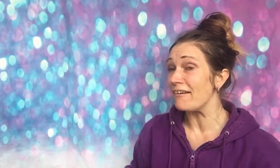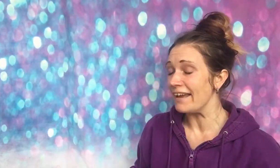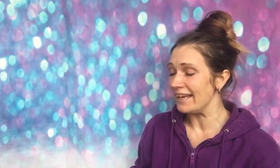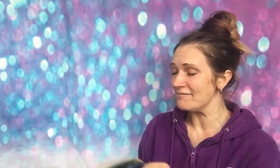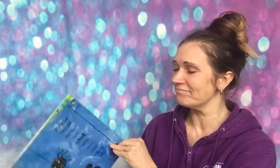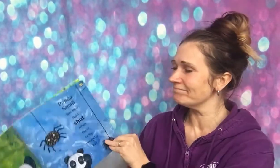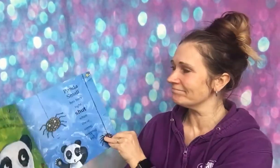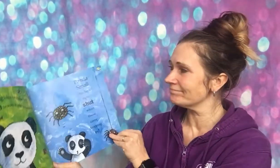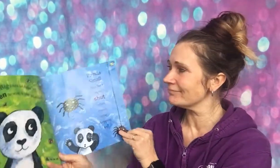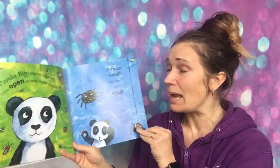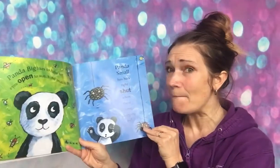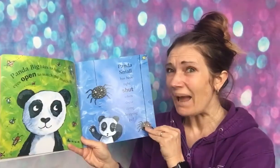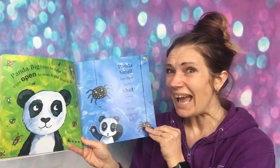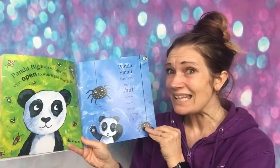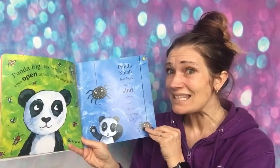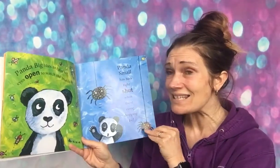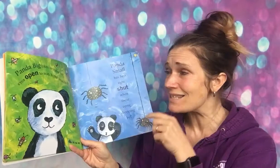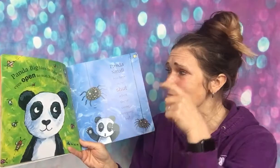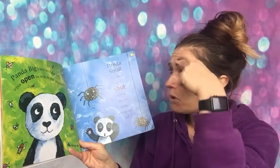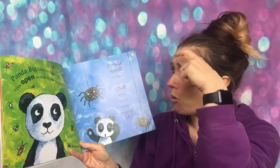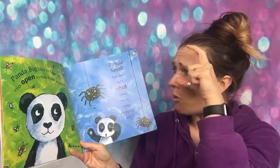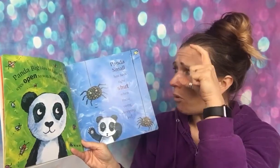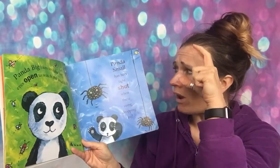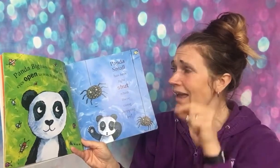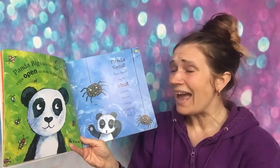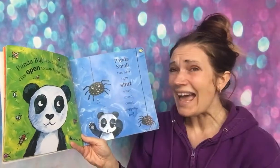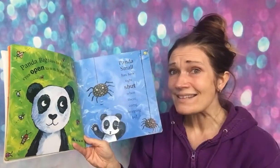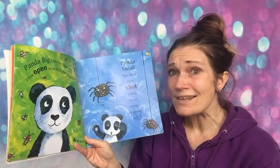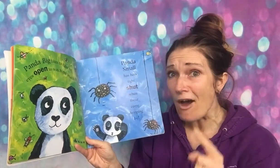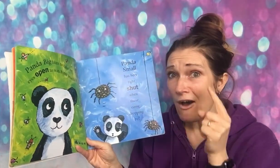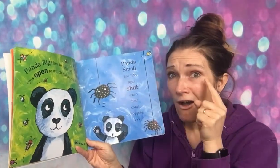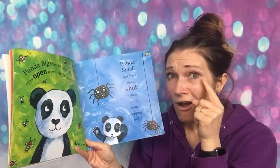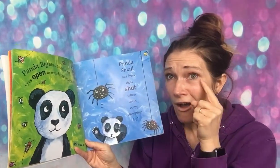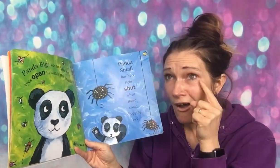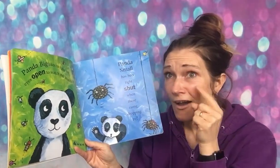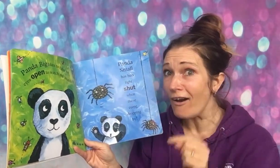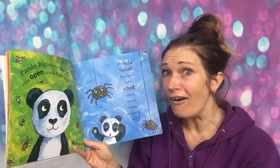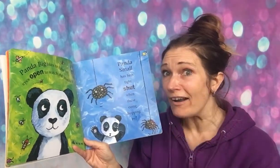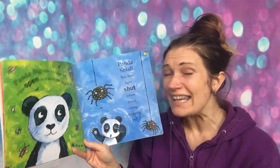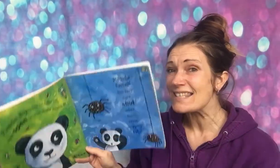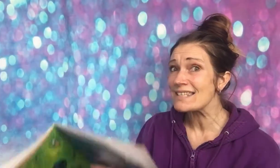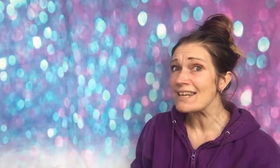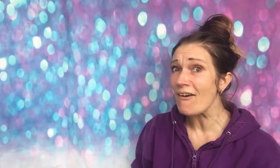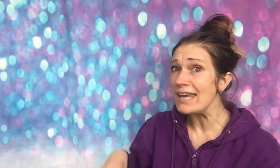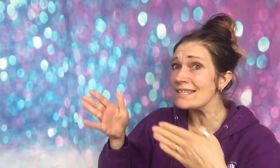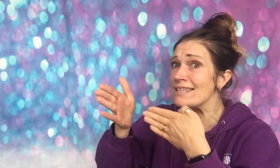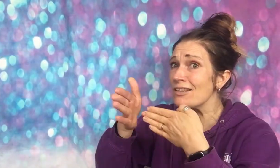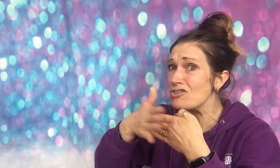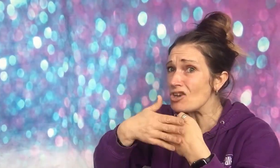fly. Panda Small has her eyes tight